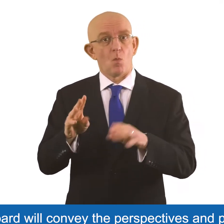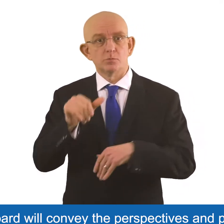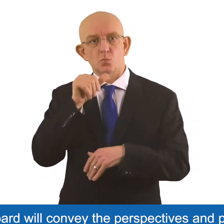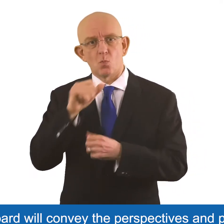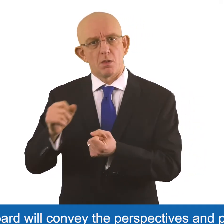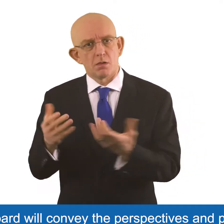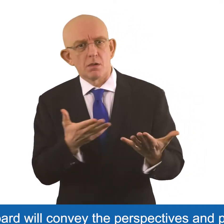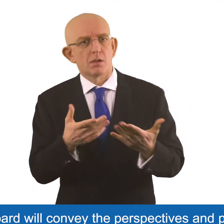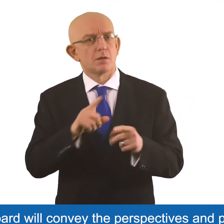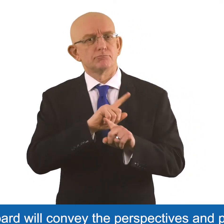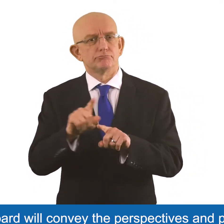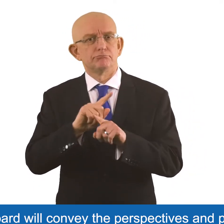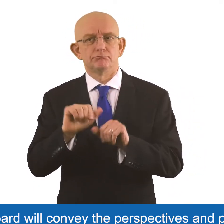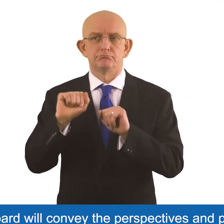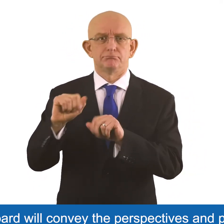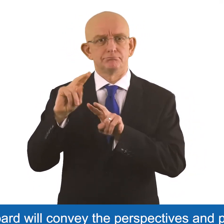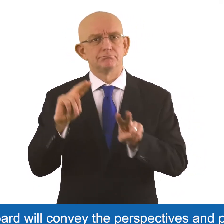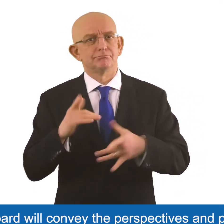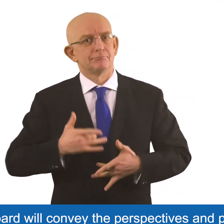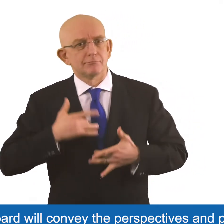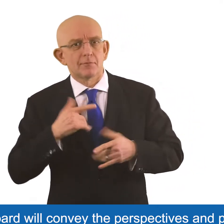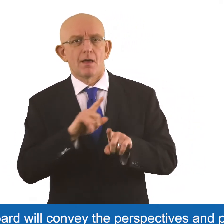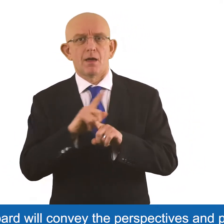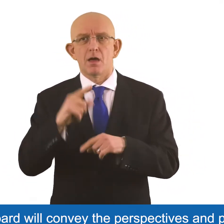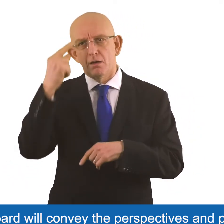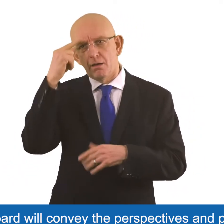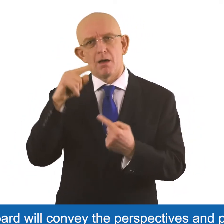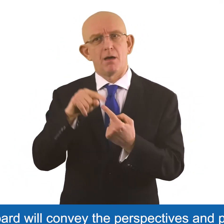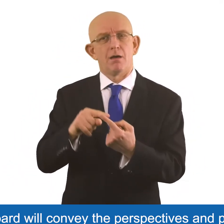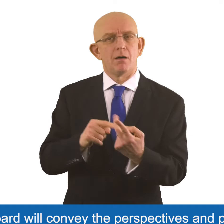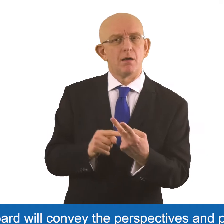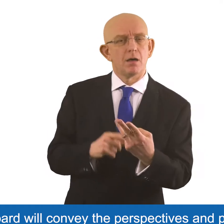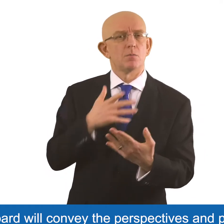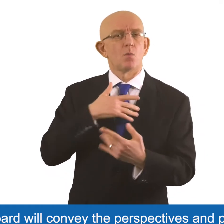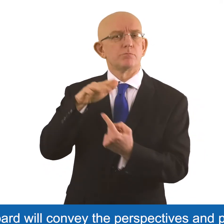This board will convey the perspectives and priorities of those with lived experience,